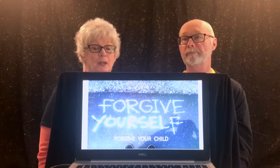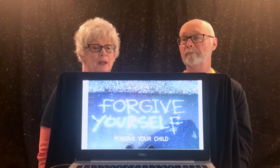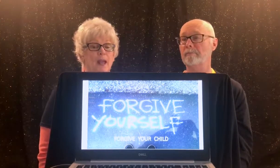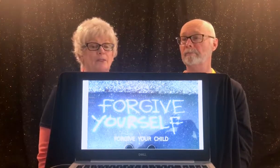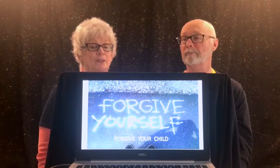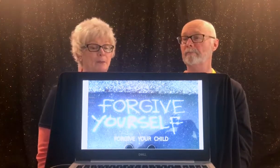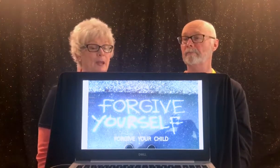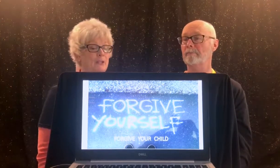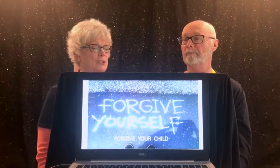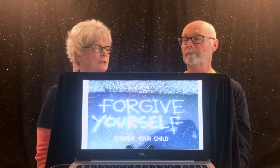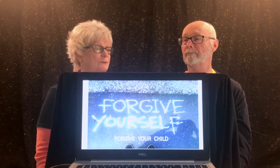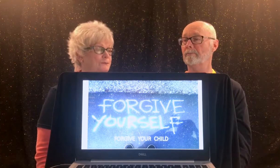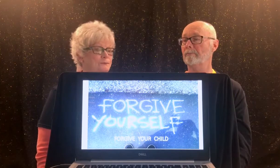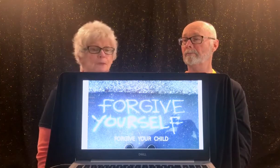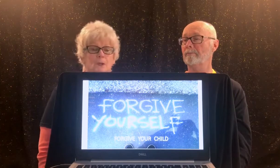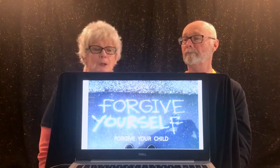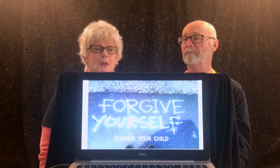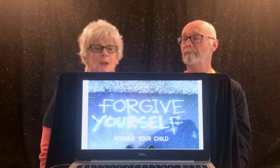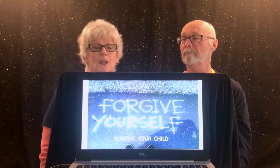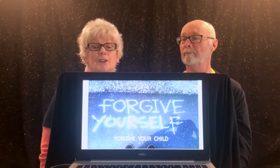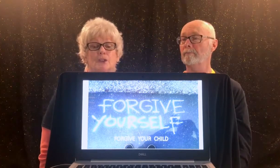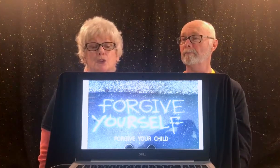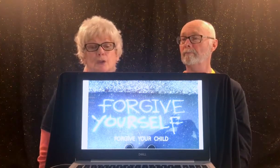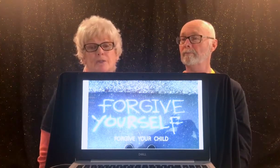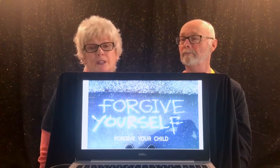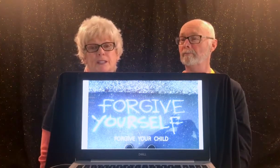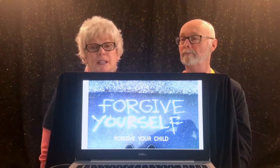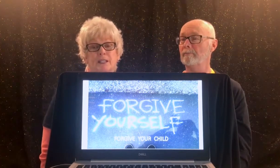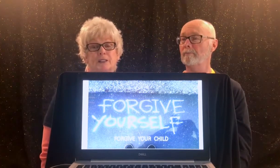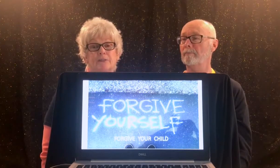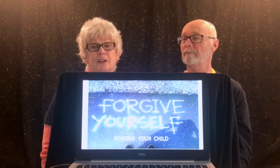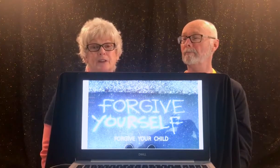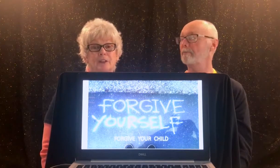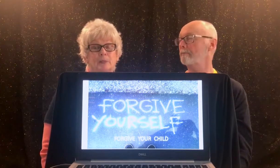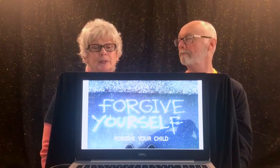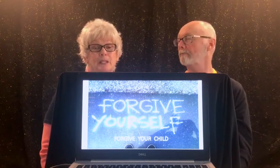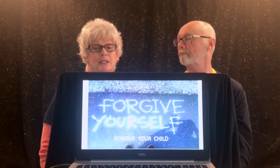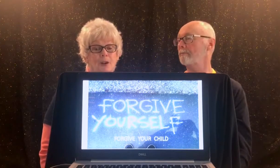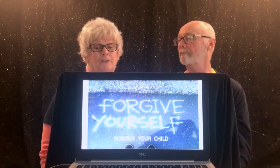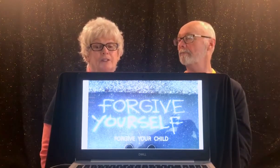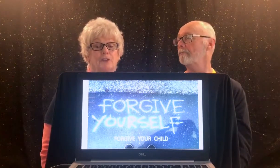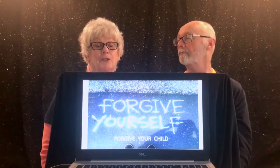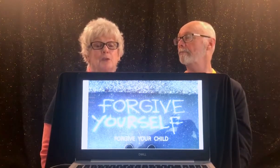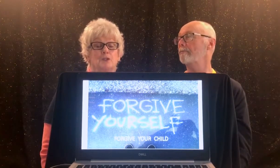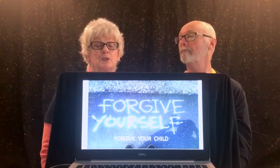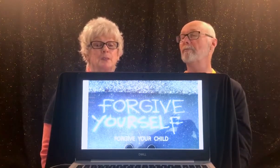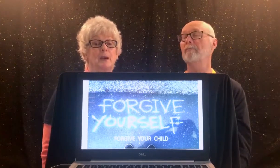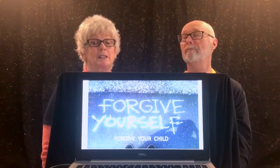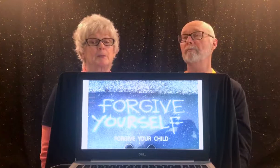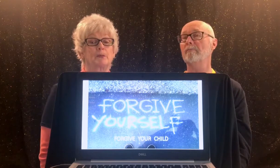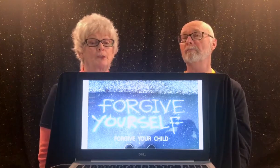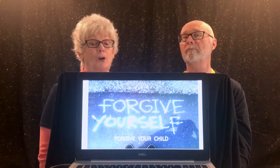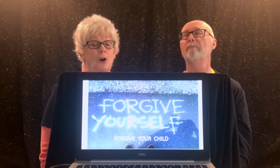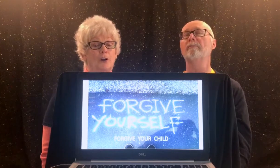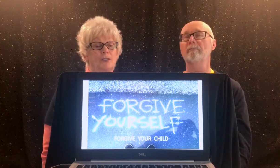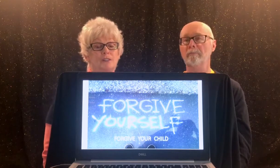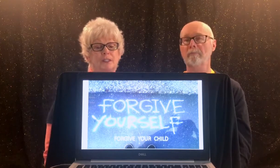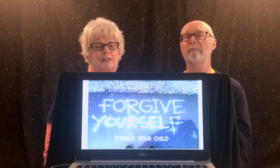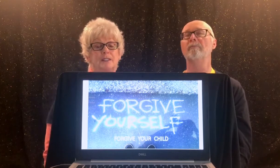can ever imagine. The two of us needed to forgive the police officer that was responsible for our son's